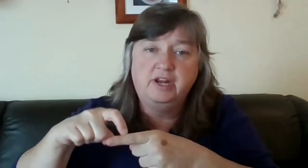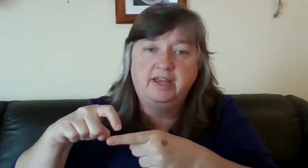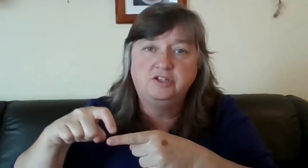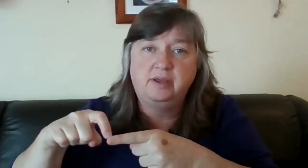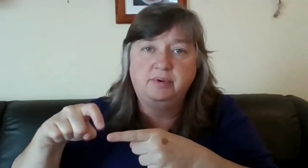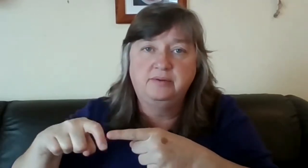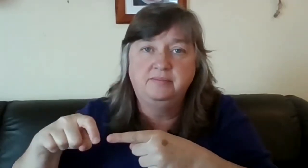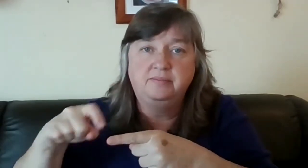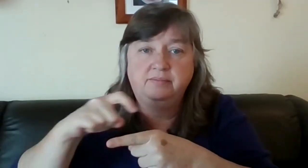hand shape.